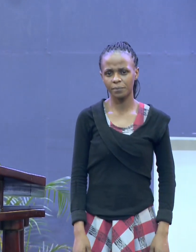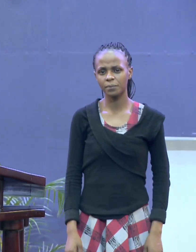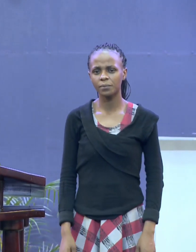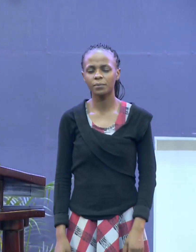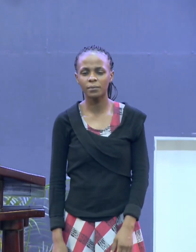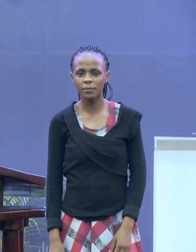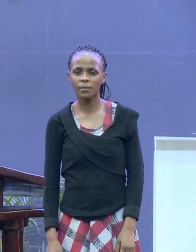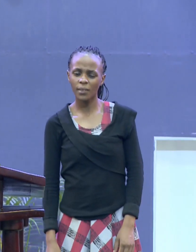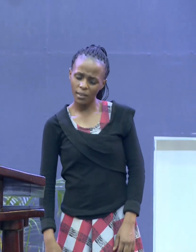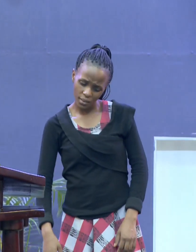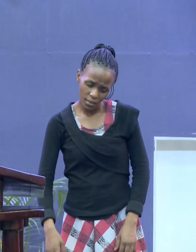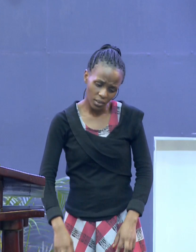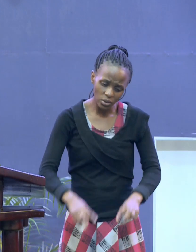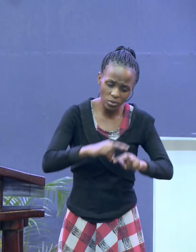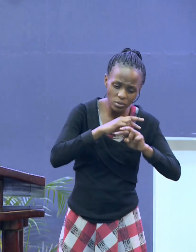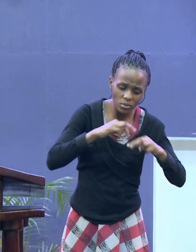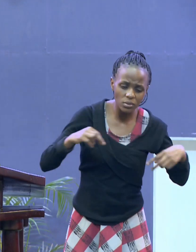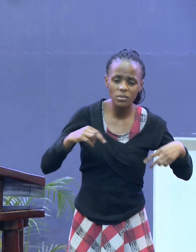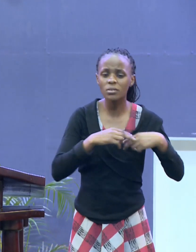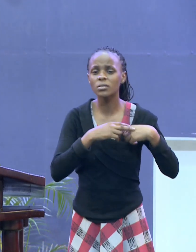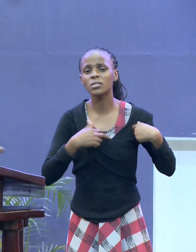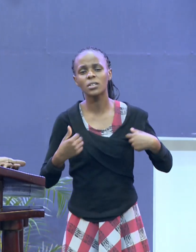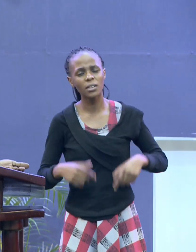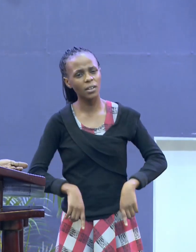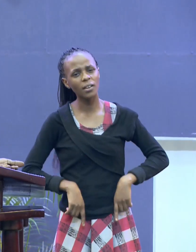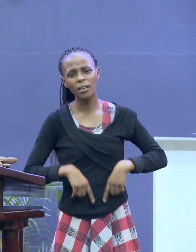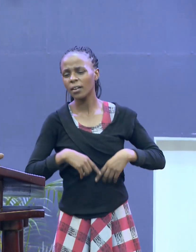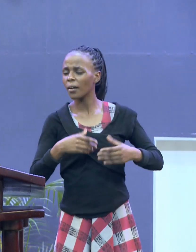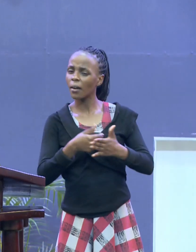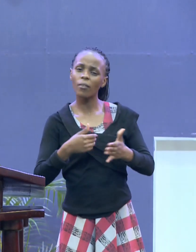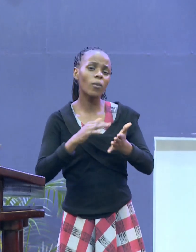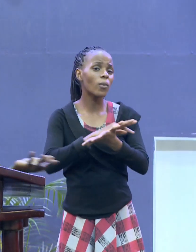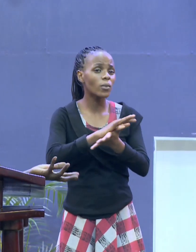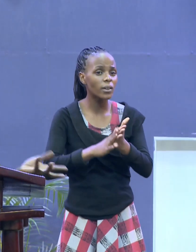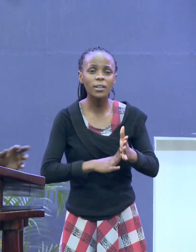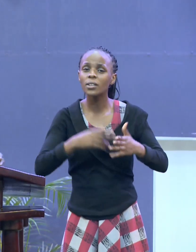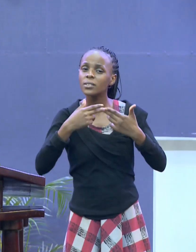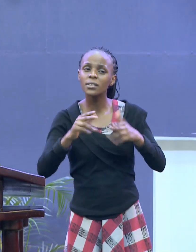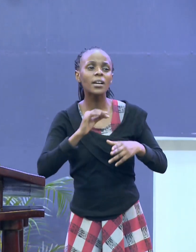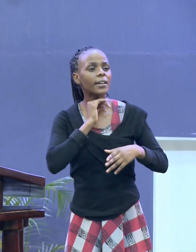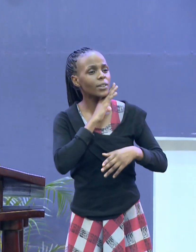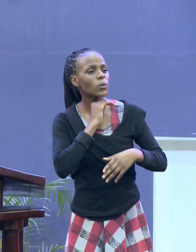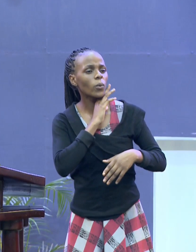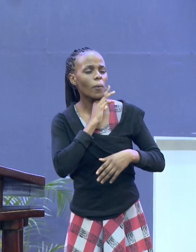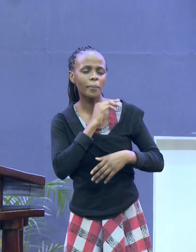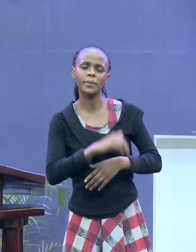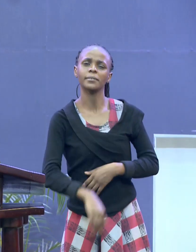You look through the life you are moving with, you've lived a righteous life, you begin complaining.